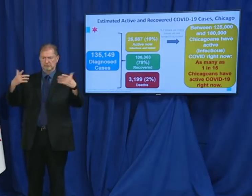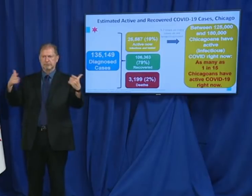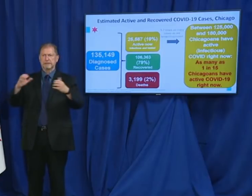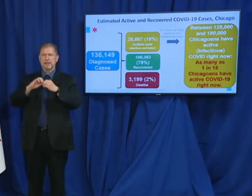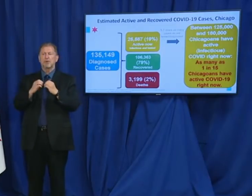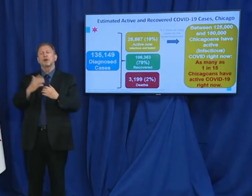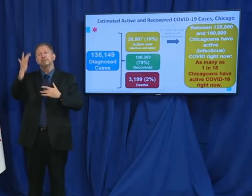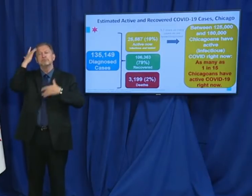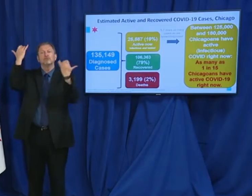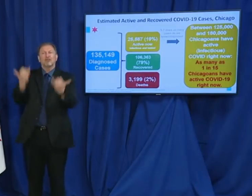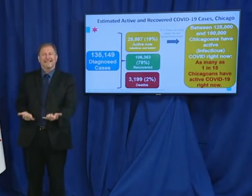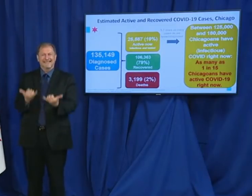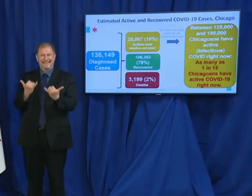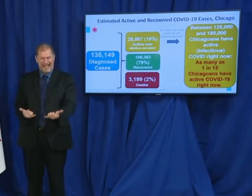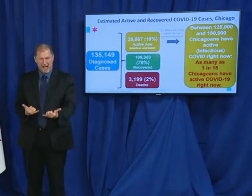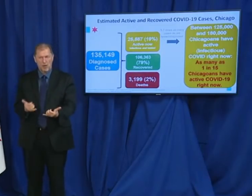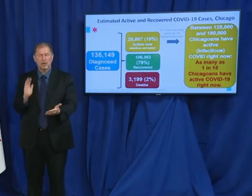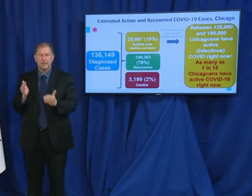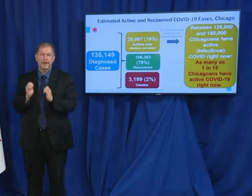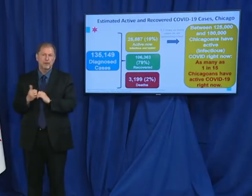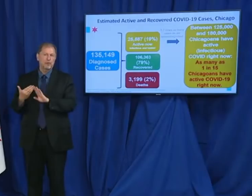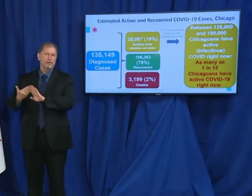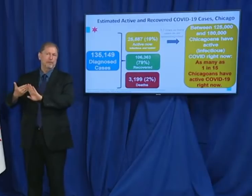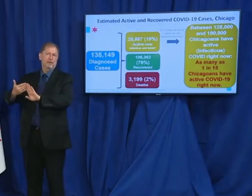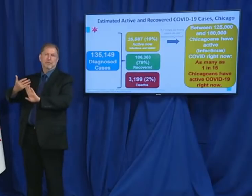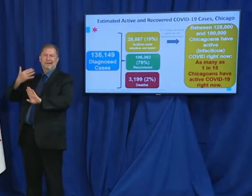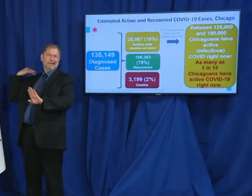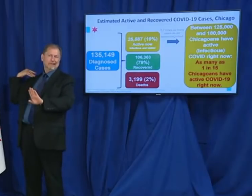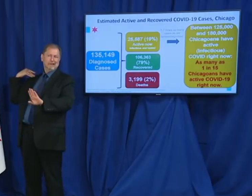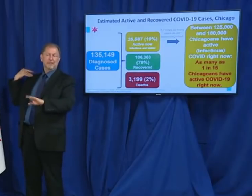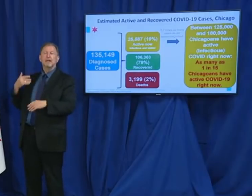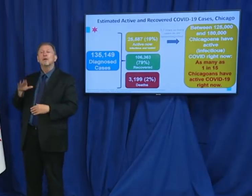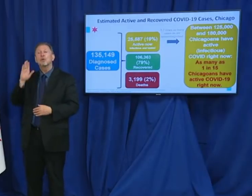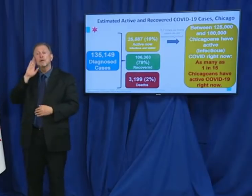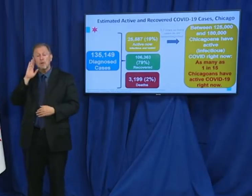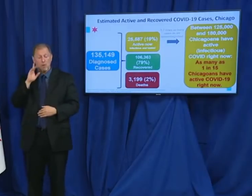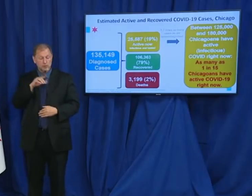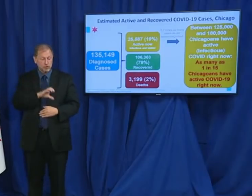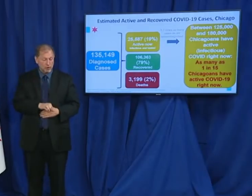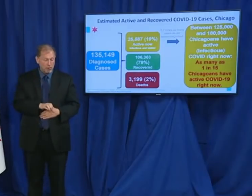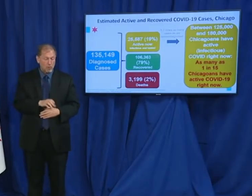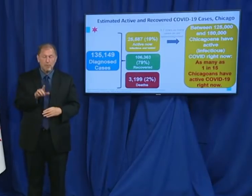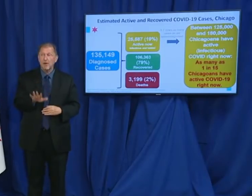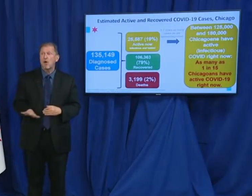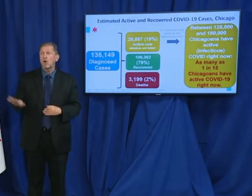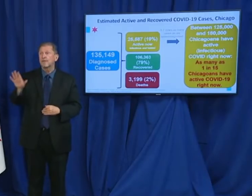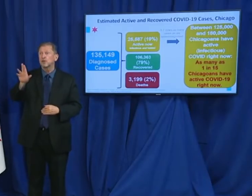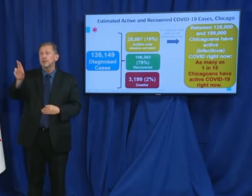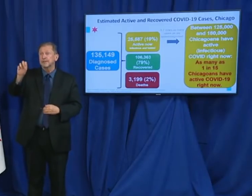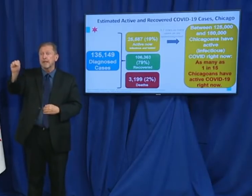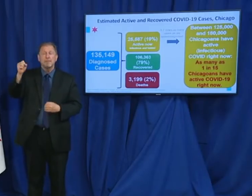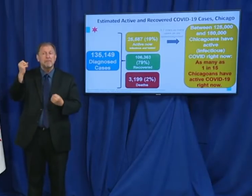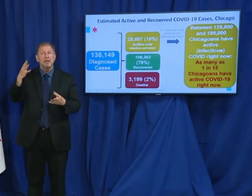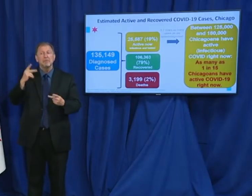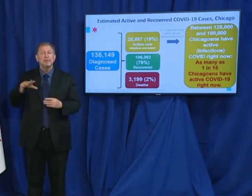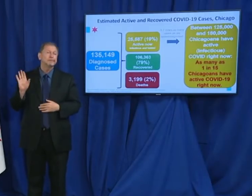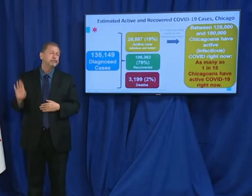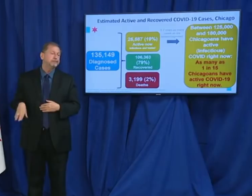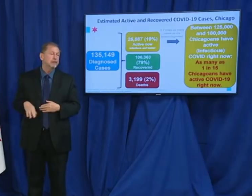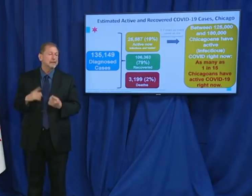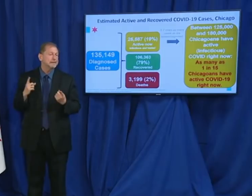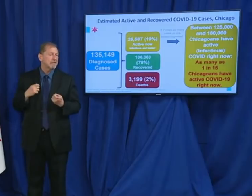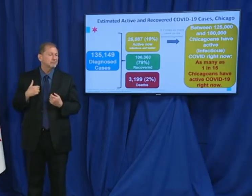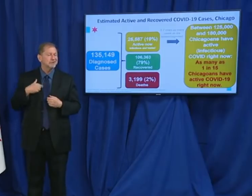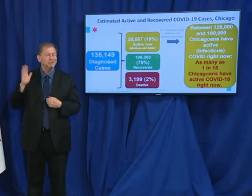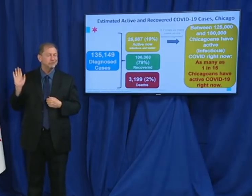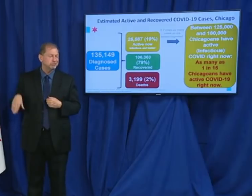there are many, many, many people here in Chicago and across the country who do not ever get tested or diagnosed for